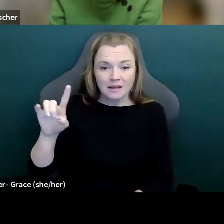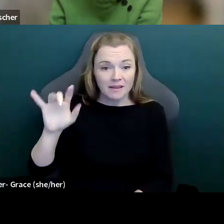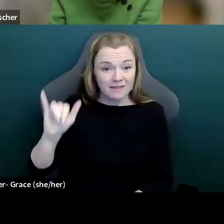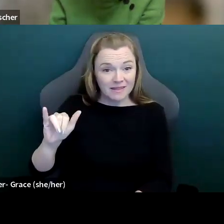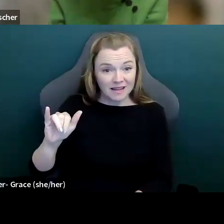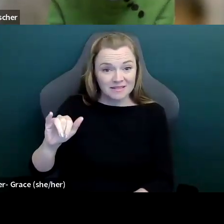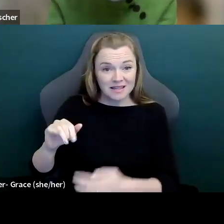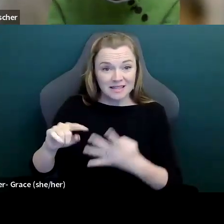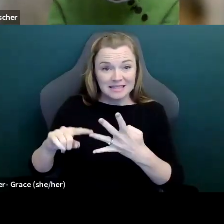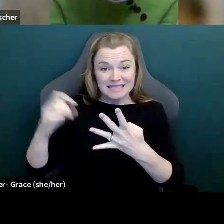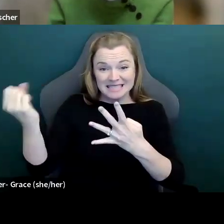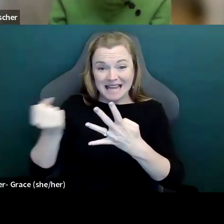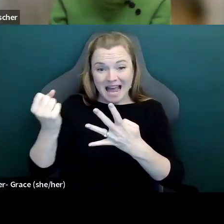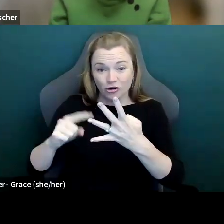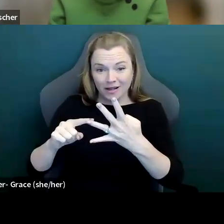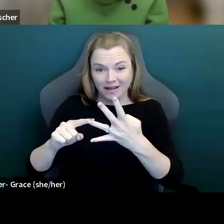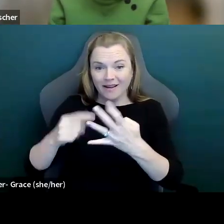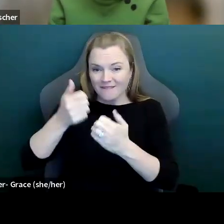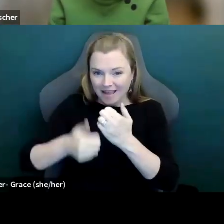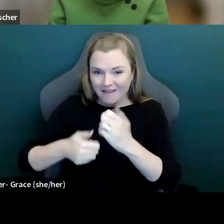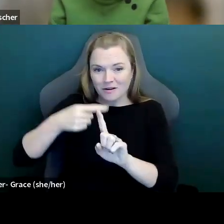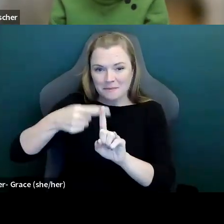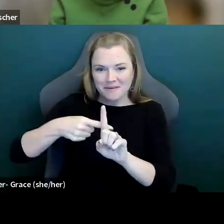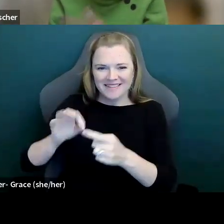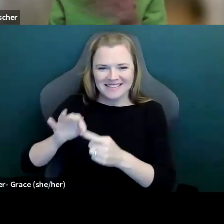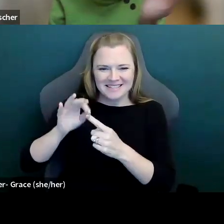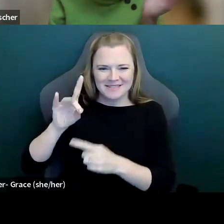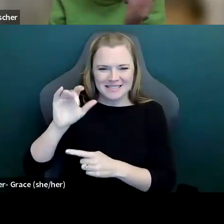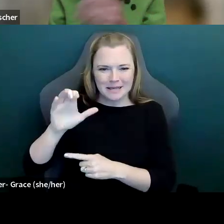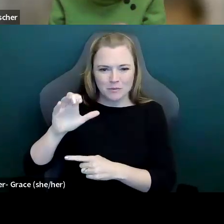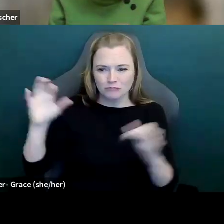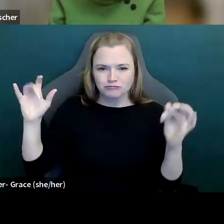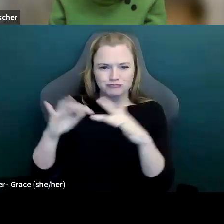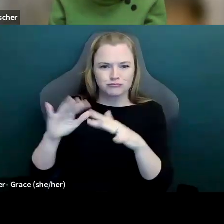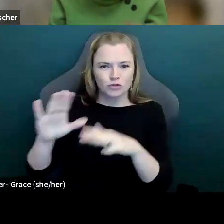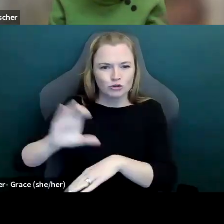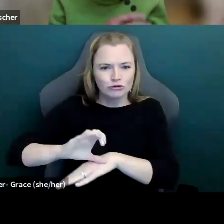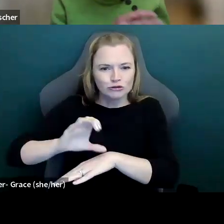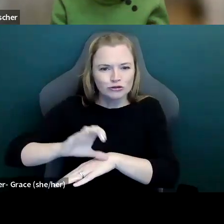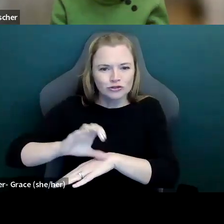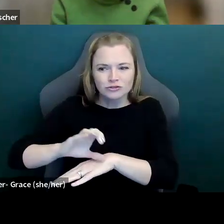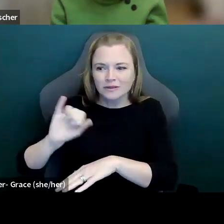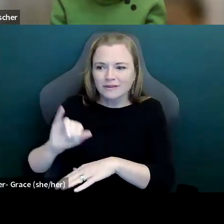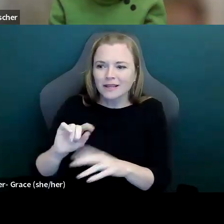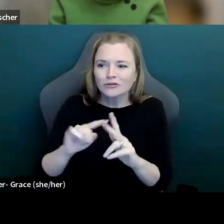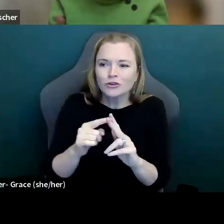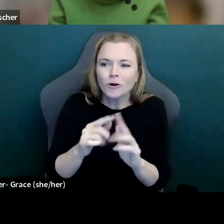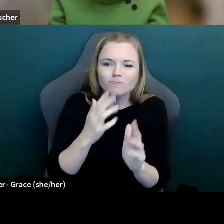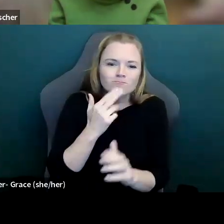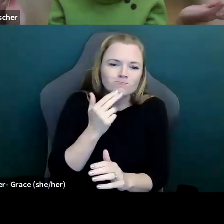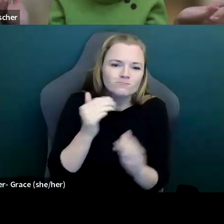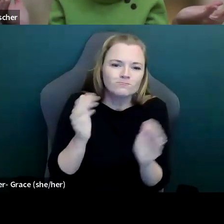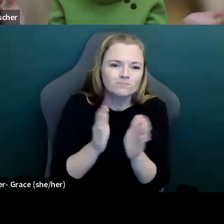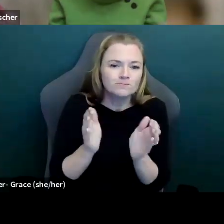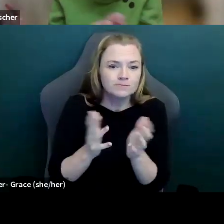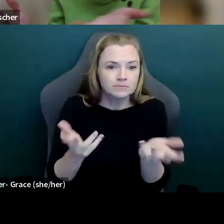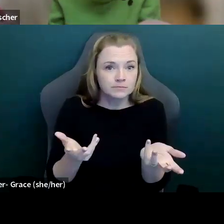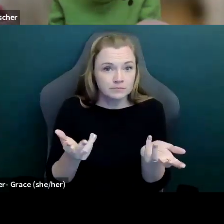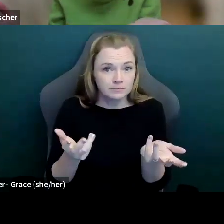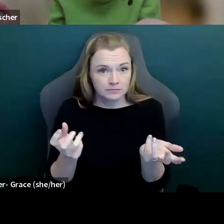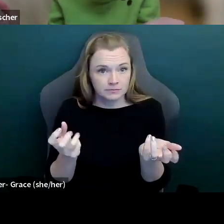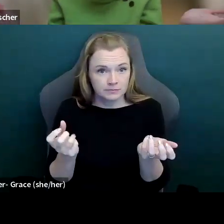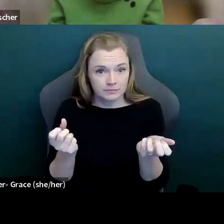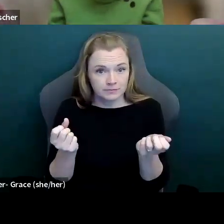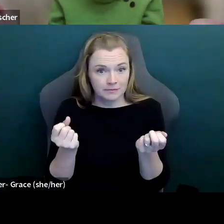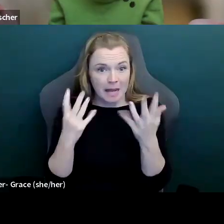every month except December in her church. And it's grown from there. How many people